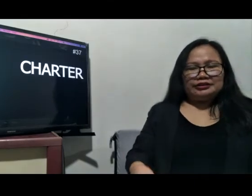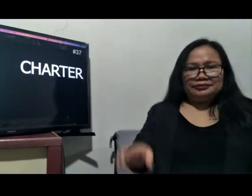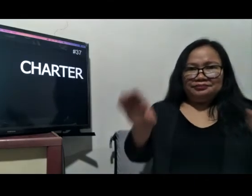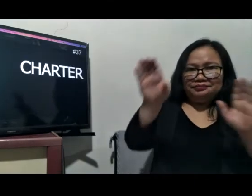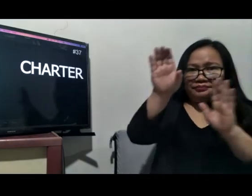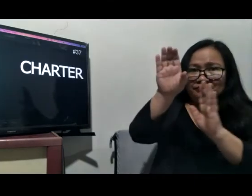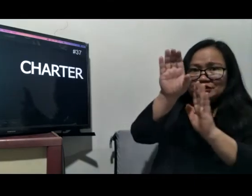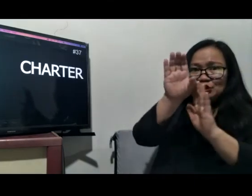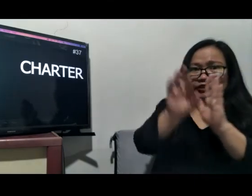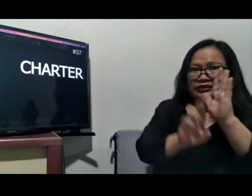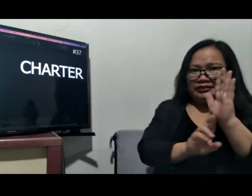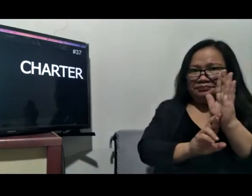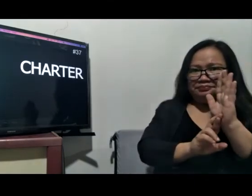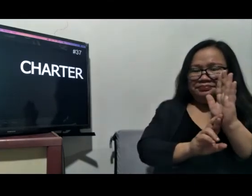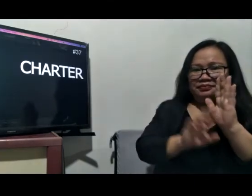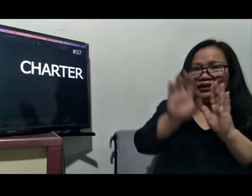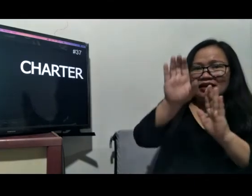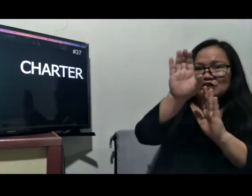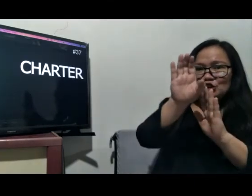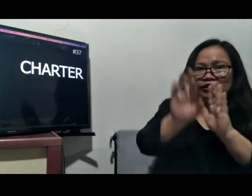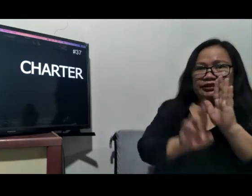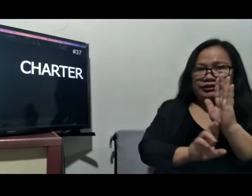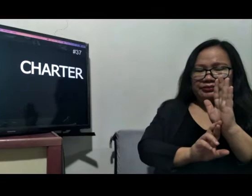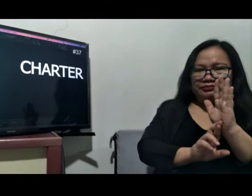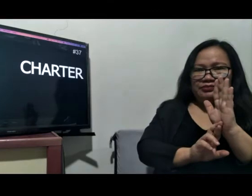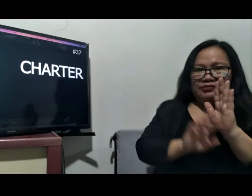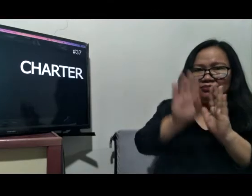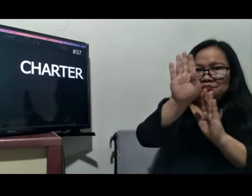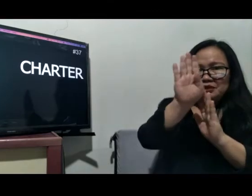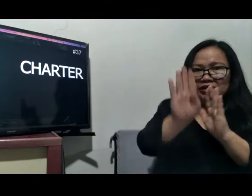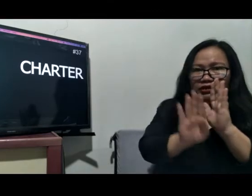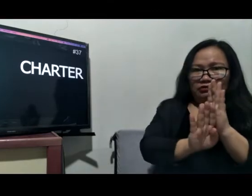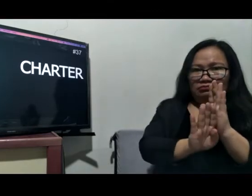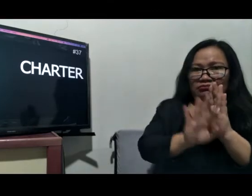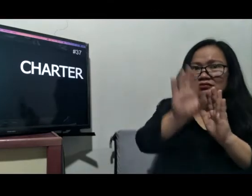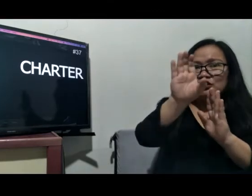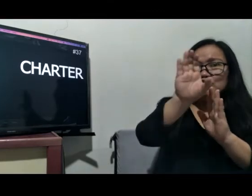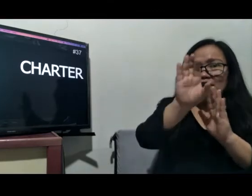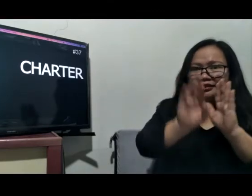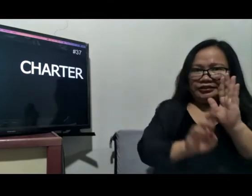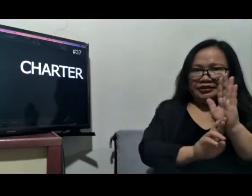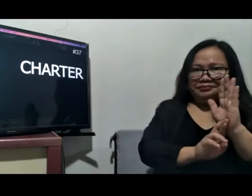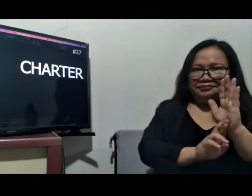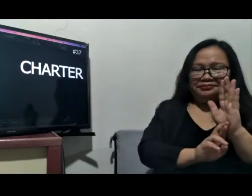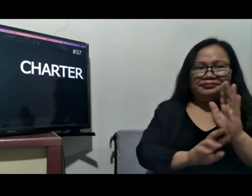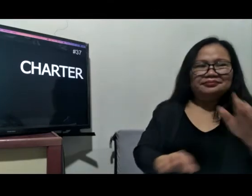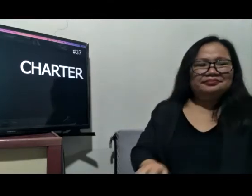Charter. Charter. Charter. Bill. Charter.